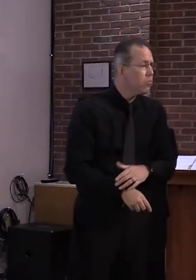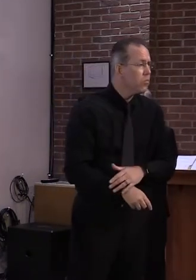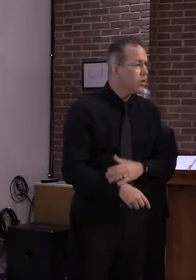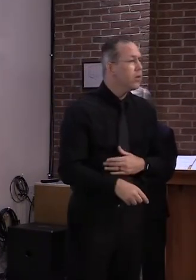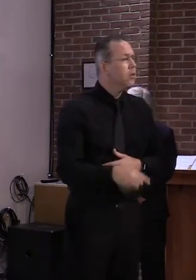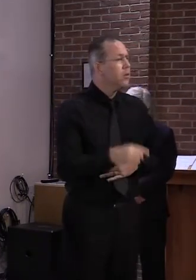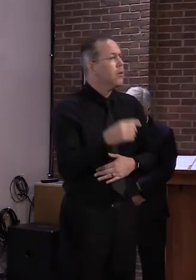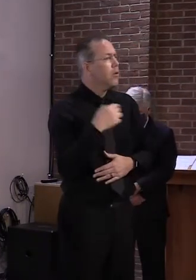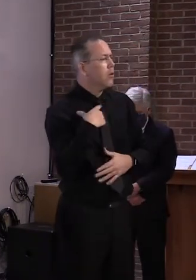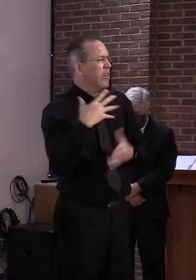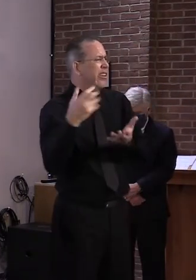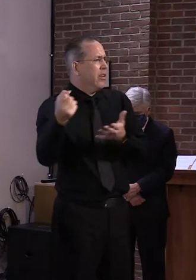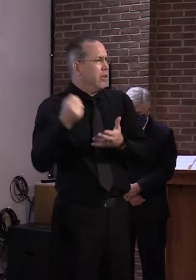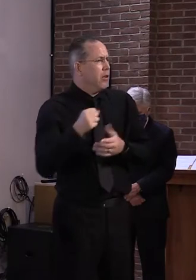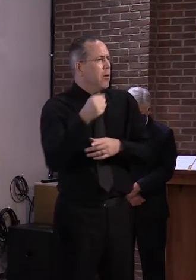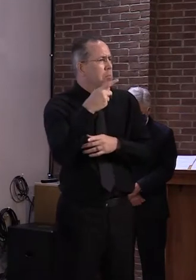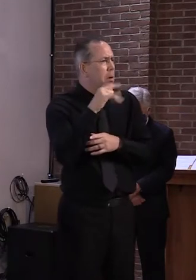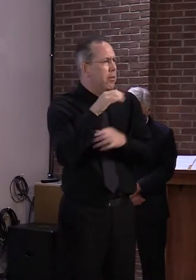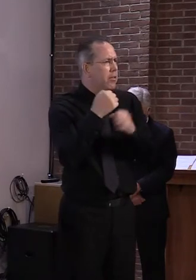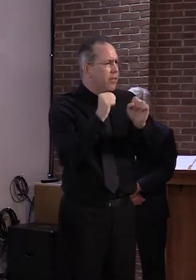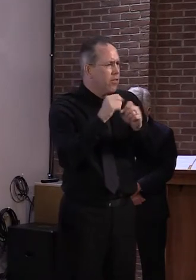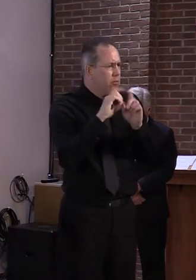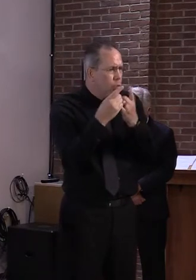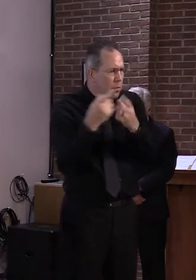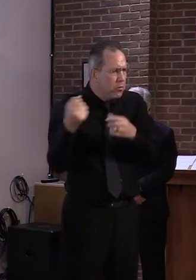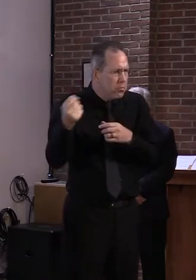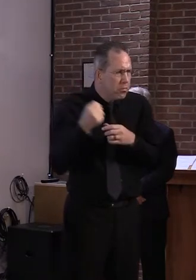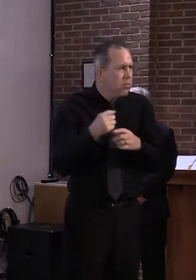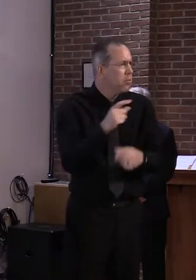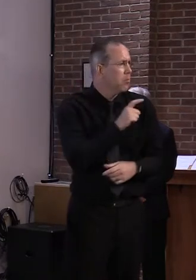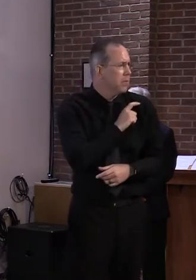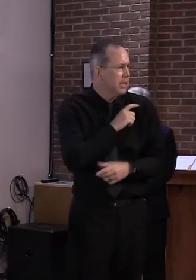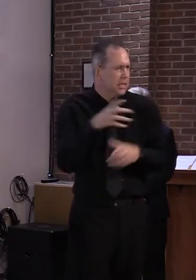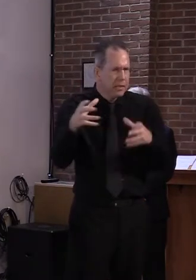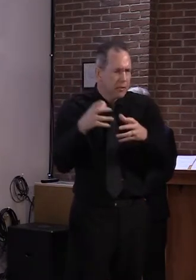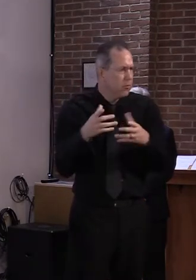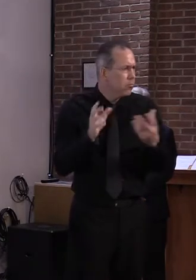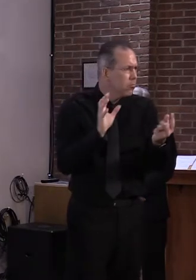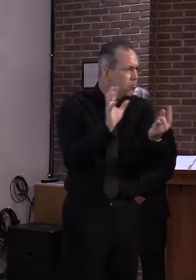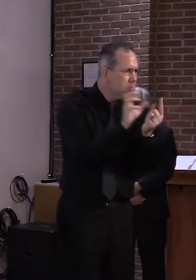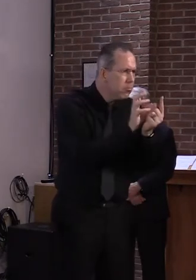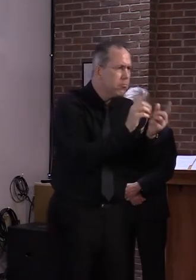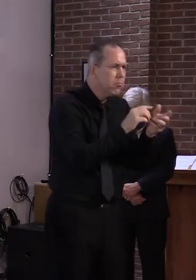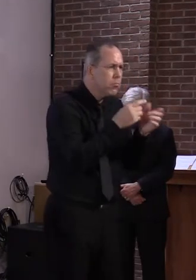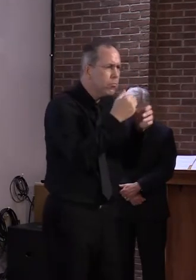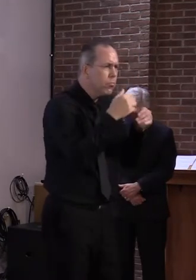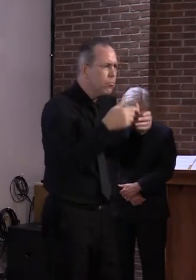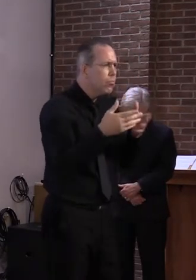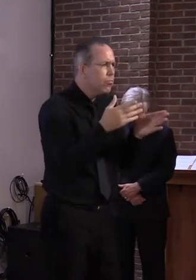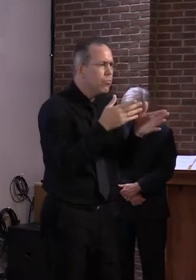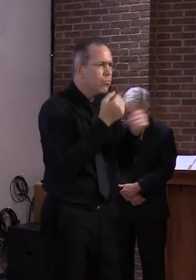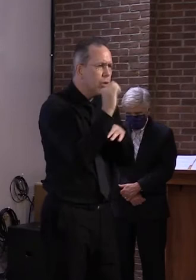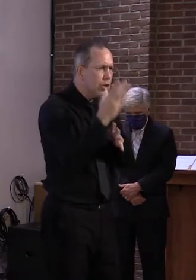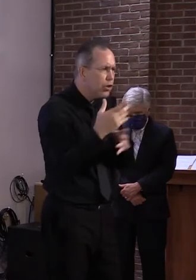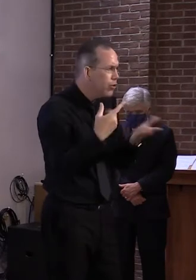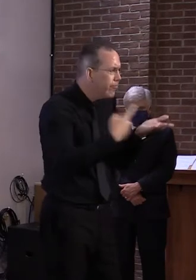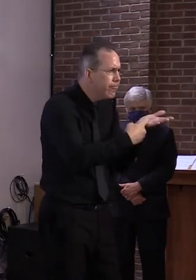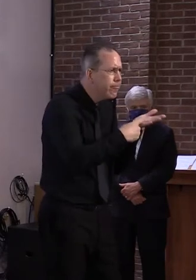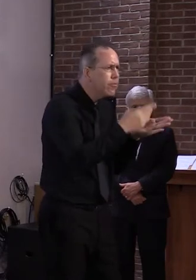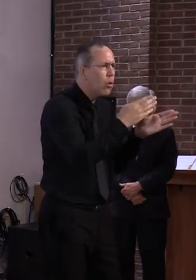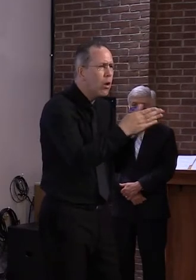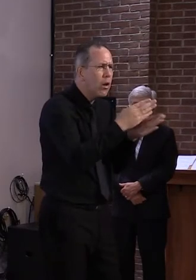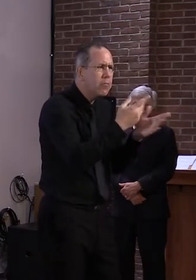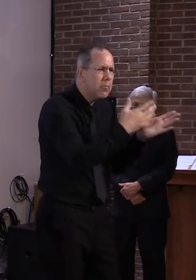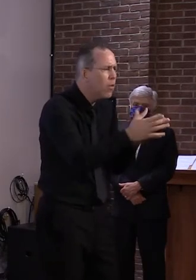that we know what's happening, what's acceptable, what's not. Trying to be sensitive to